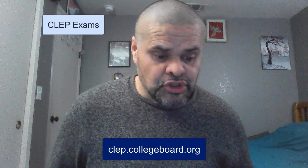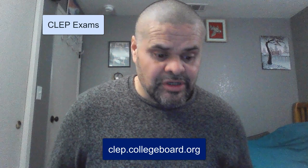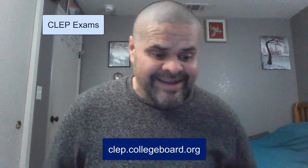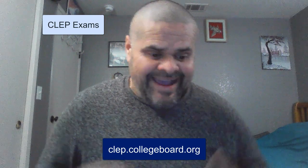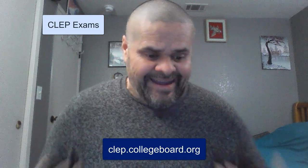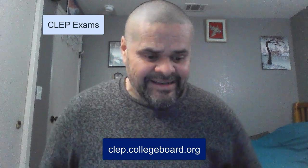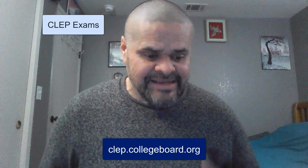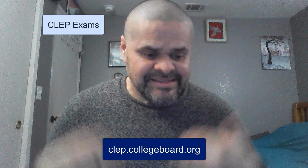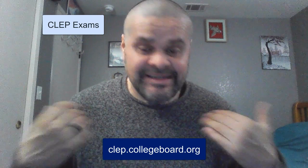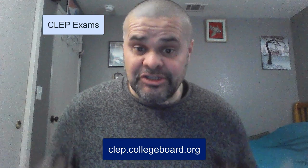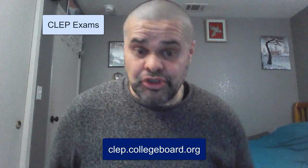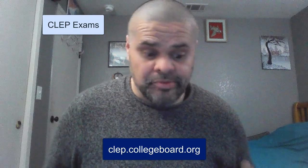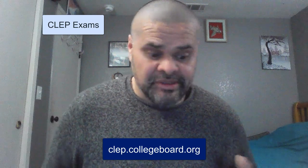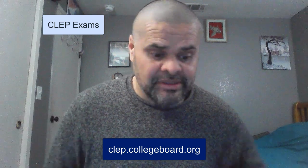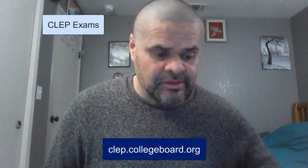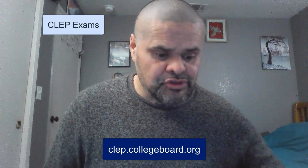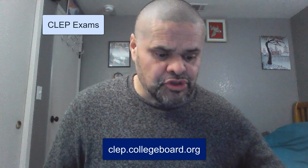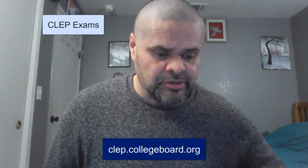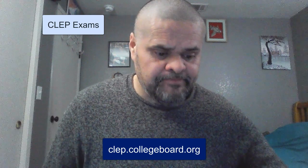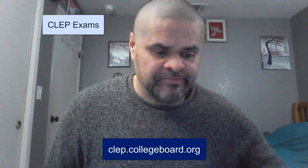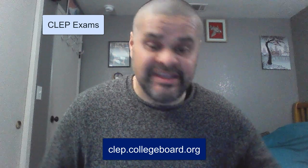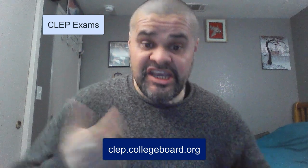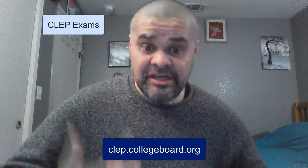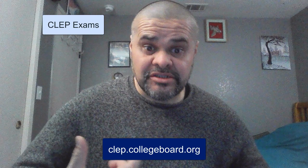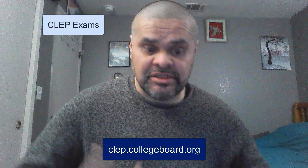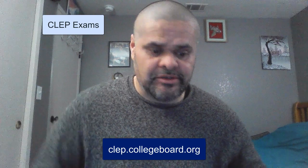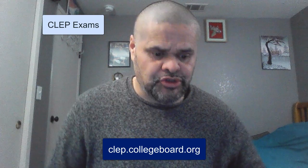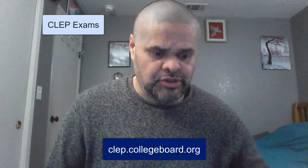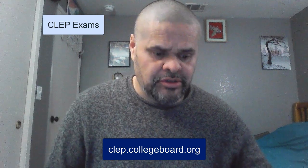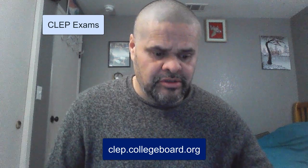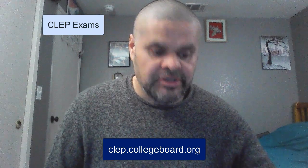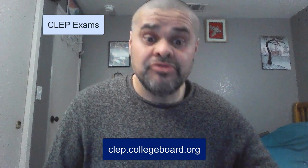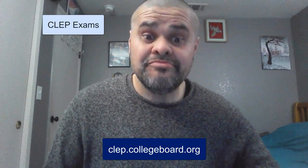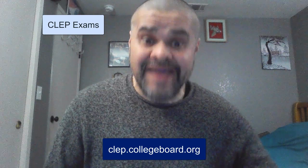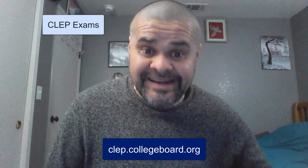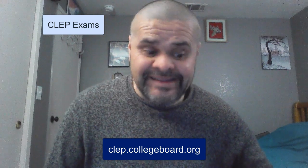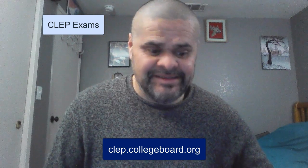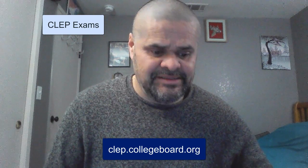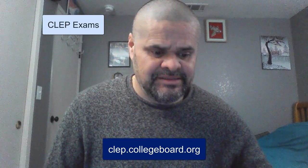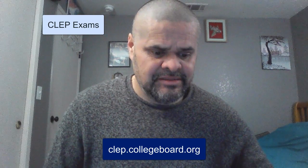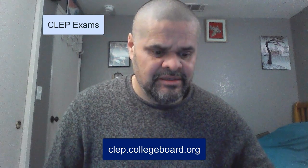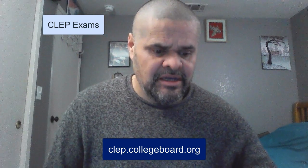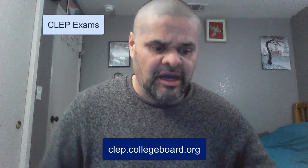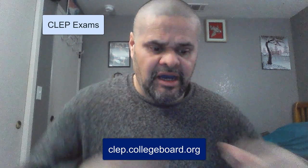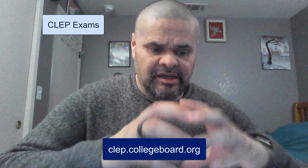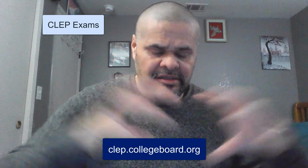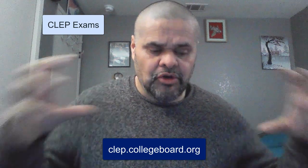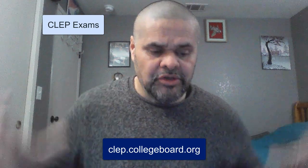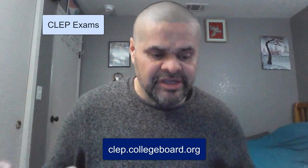literature, analyzing and interpreting literature, English literature, humanities, going to